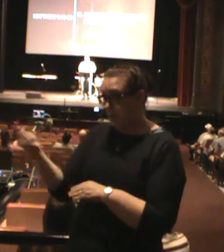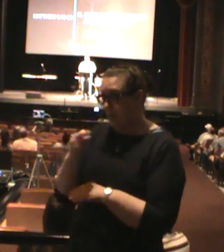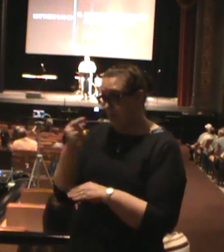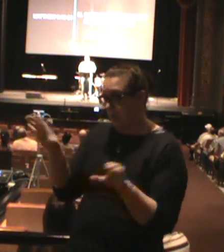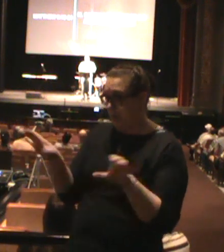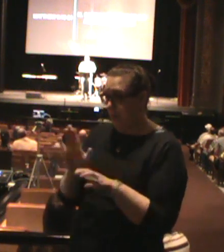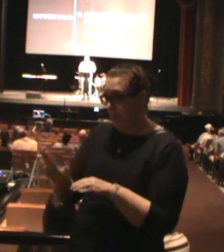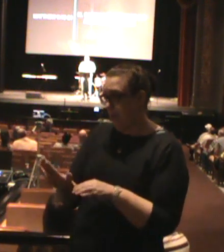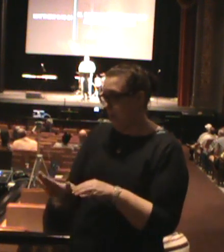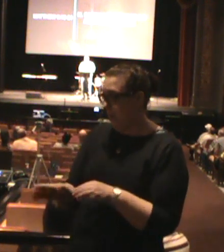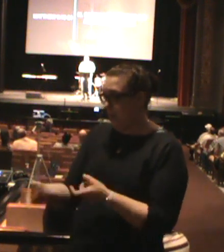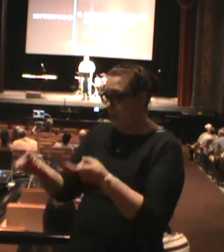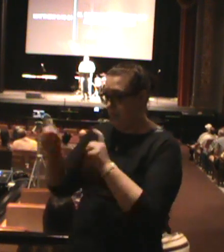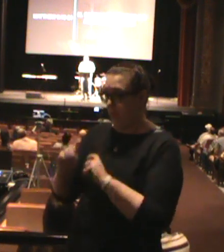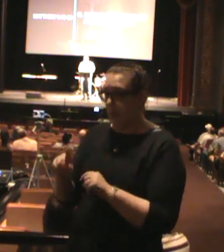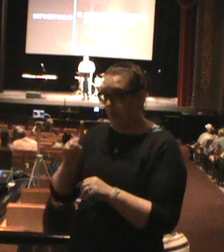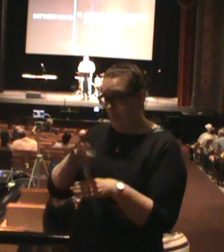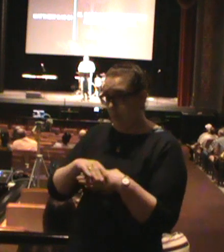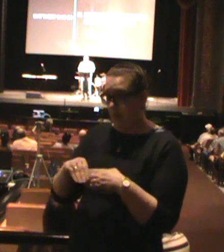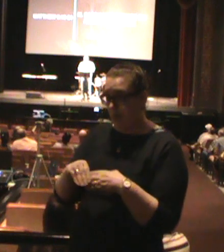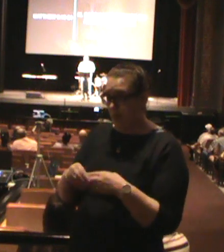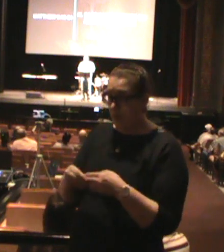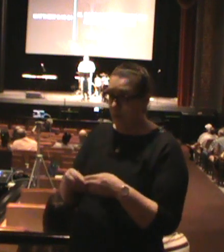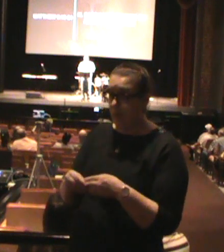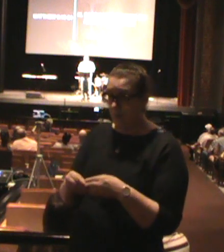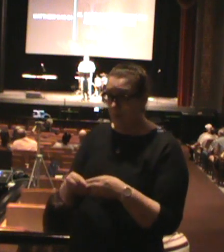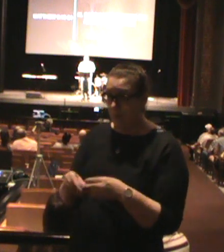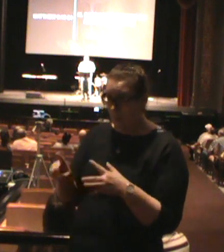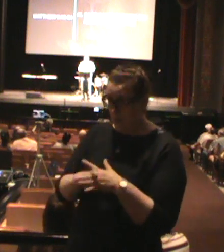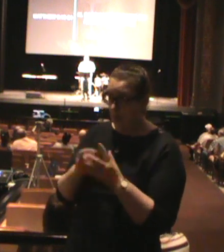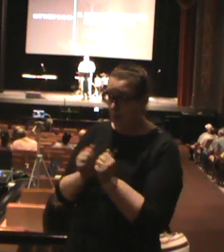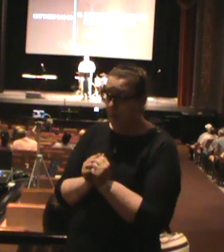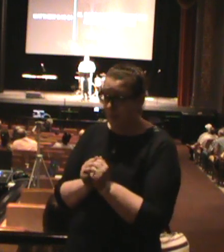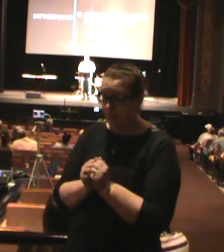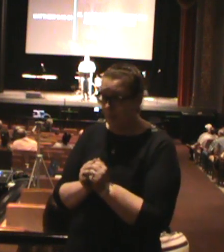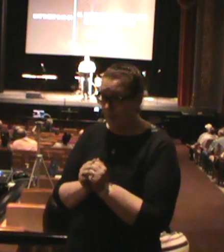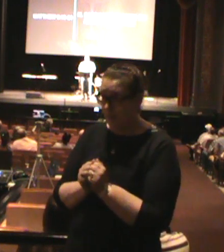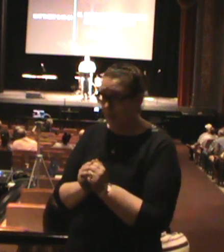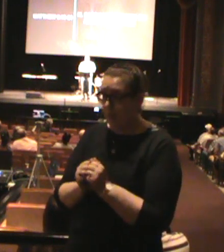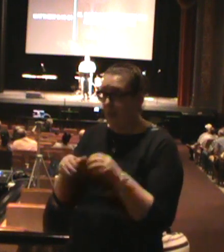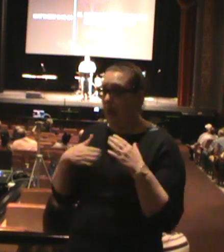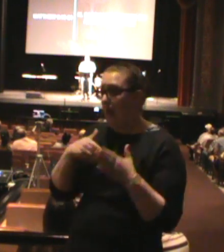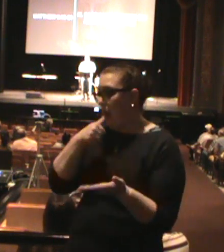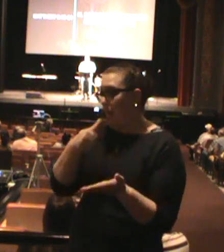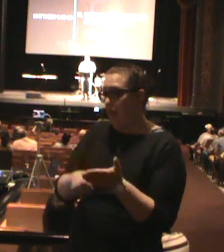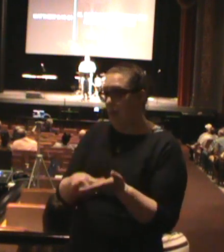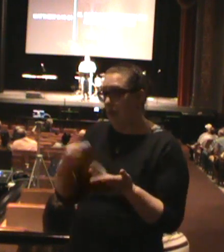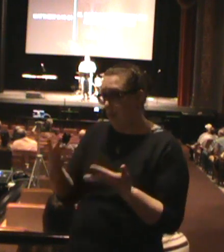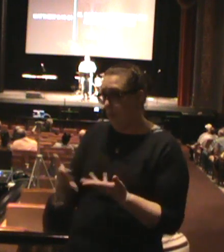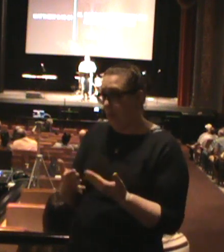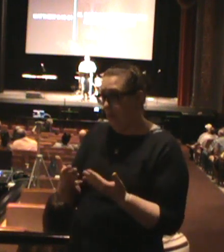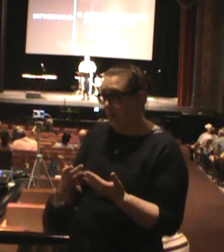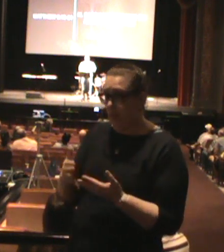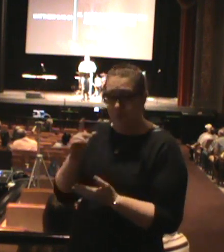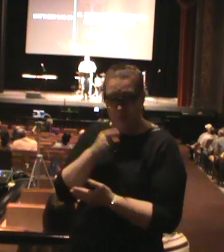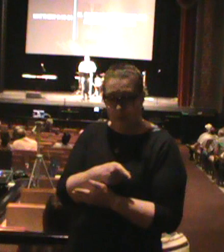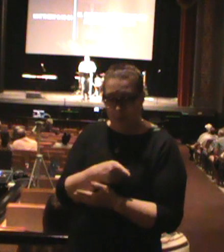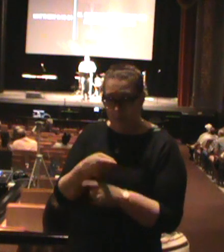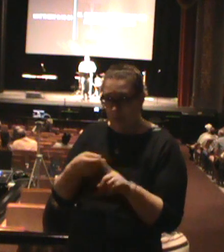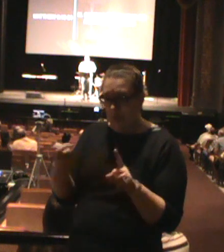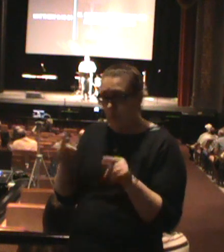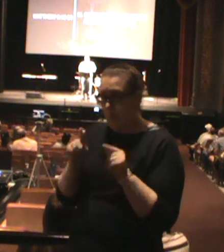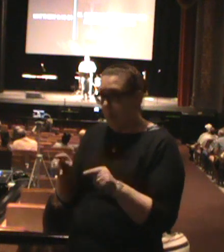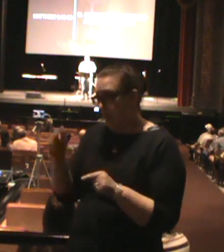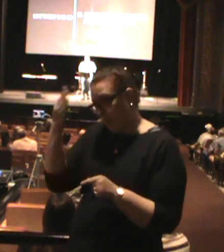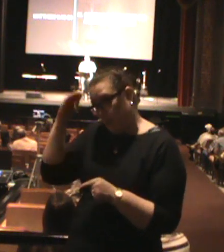he bring back the dollar that he left with, but he had a letter waiting from him, from somebody who